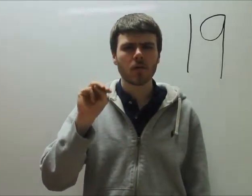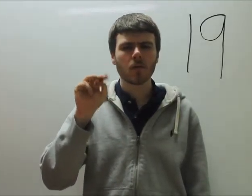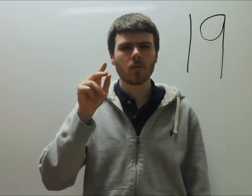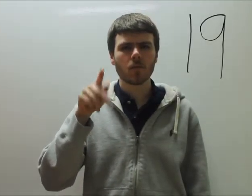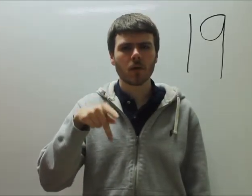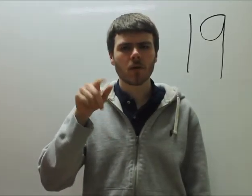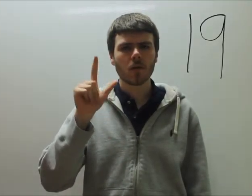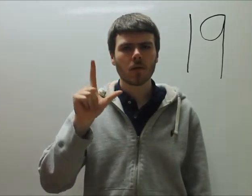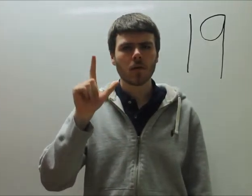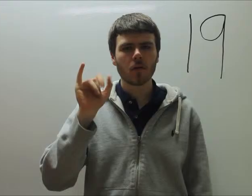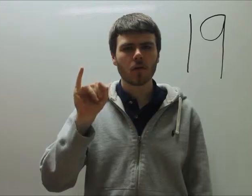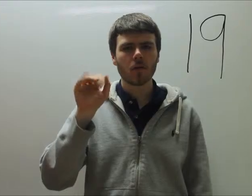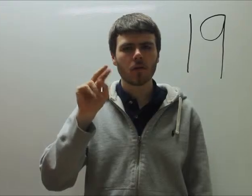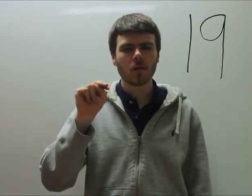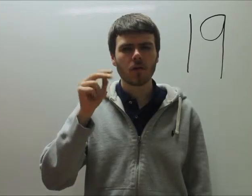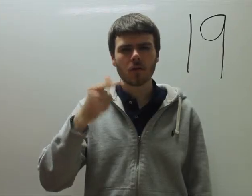For sampling,